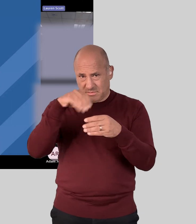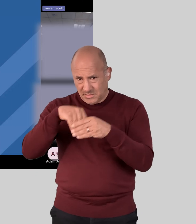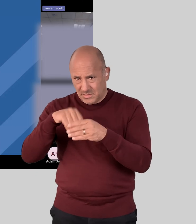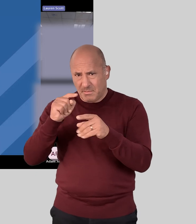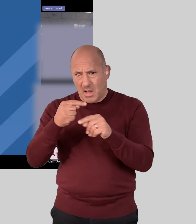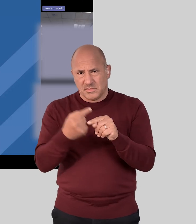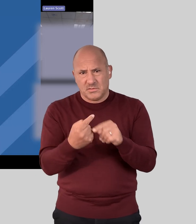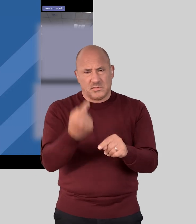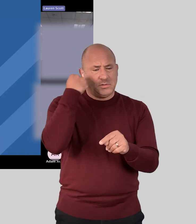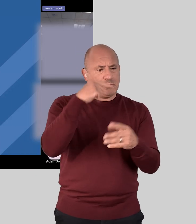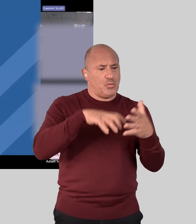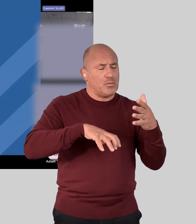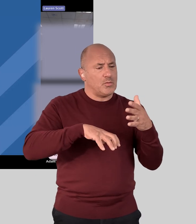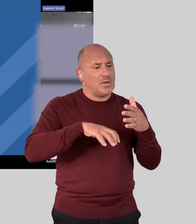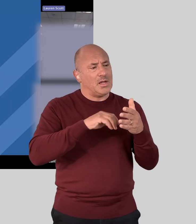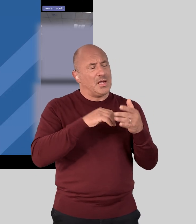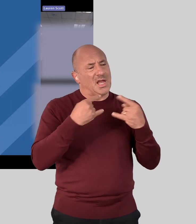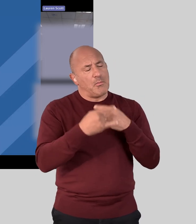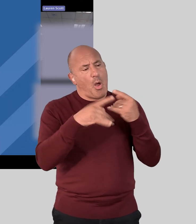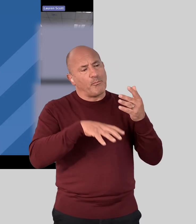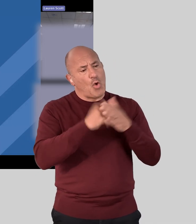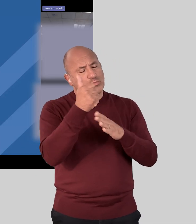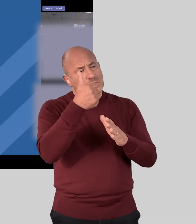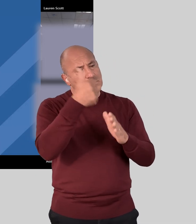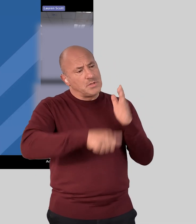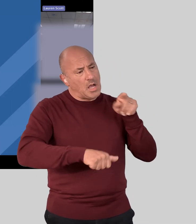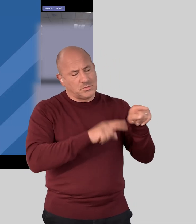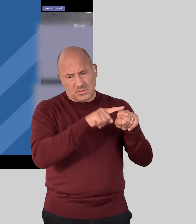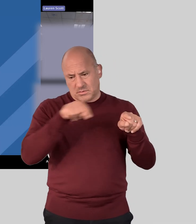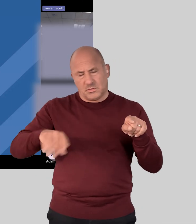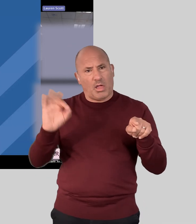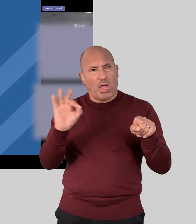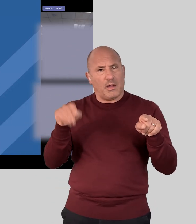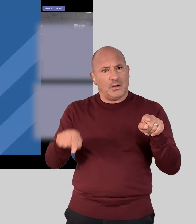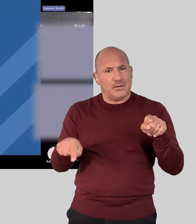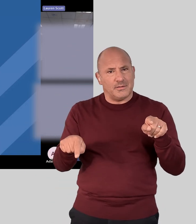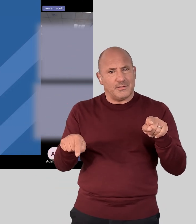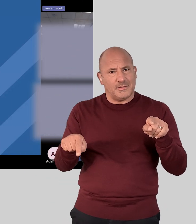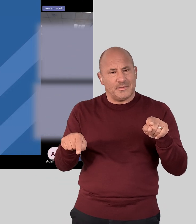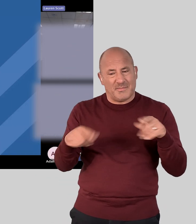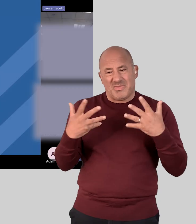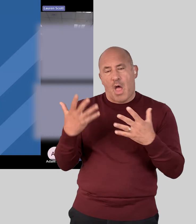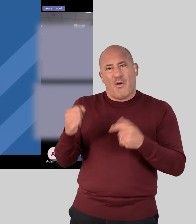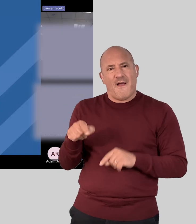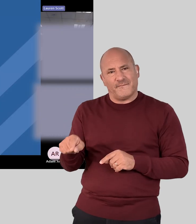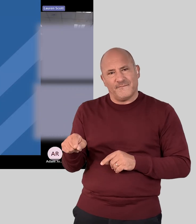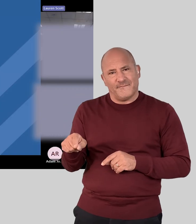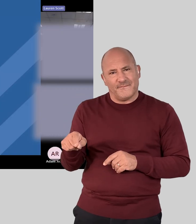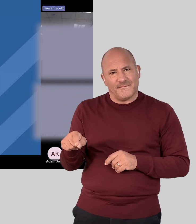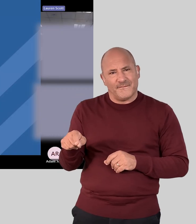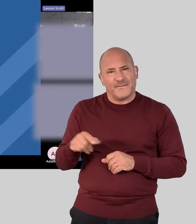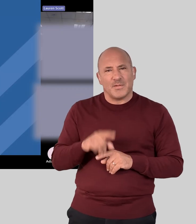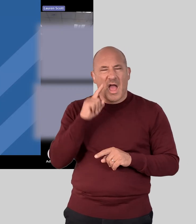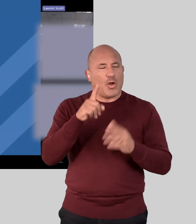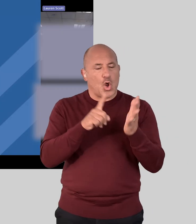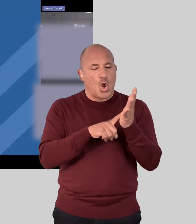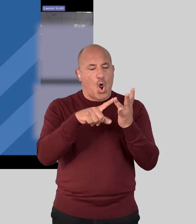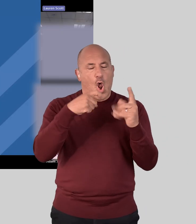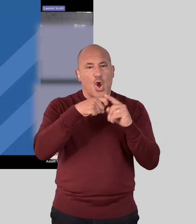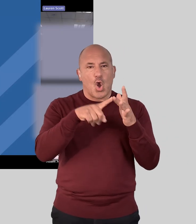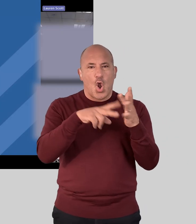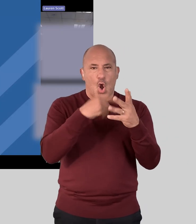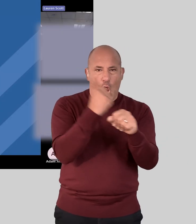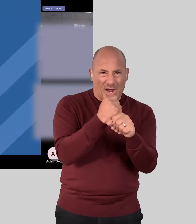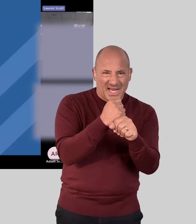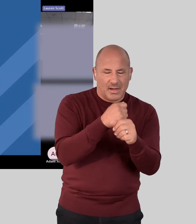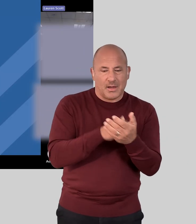involves the dances that weren't necessarily made at the time that this hip hop culture emerged. So we have like locking and